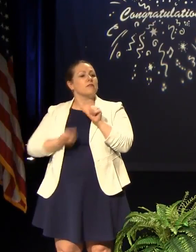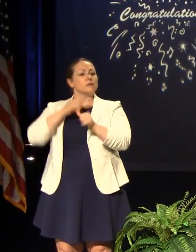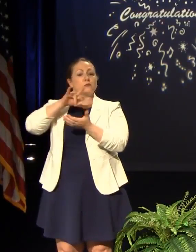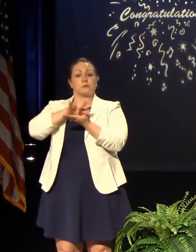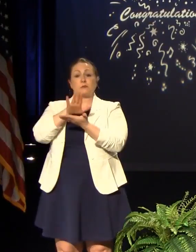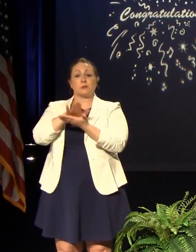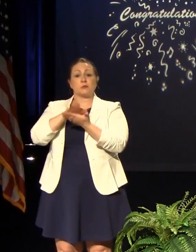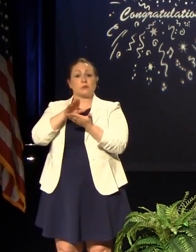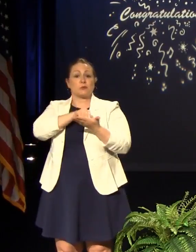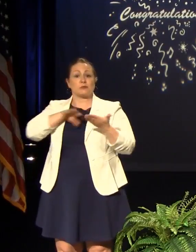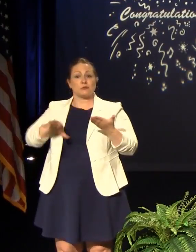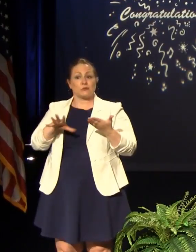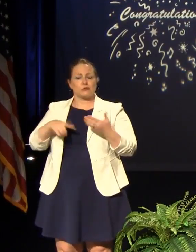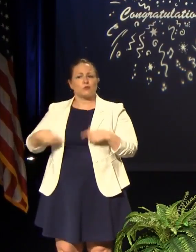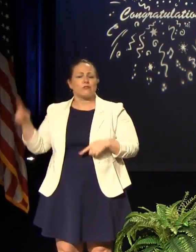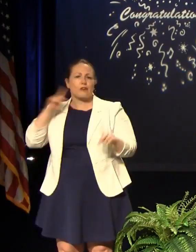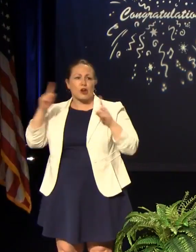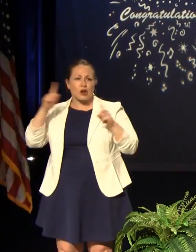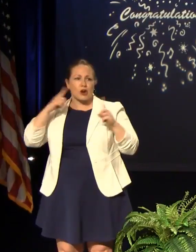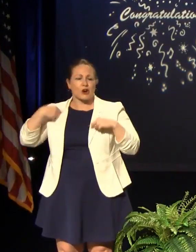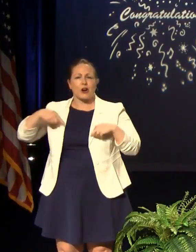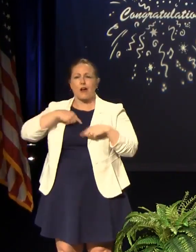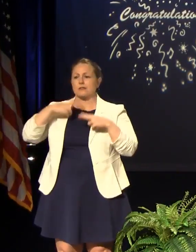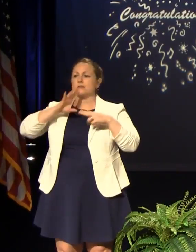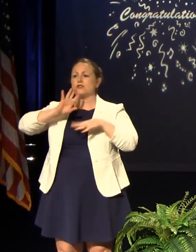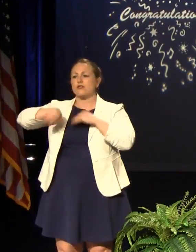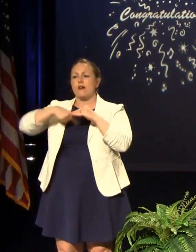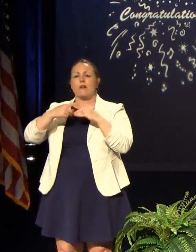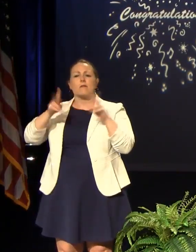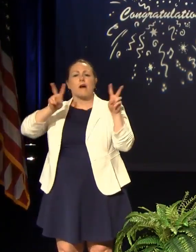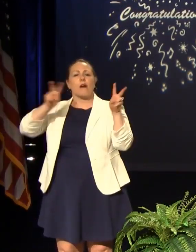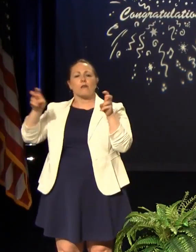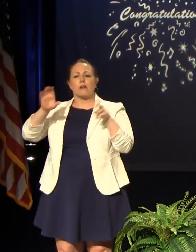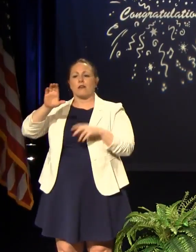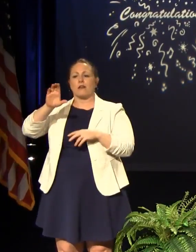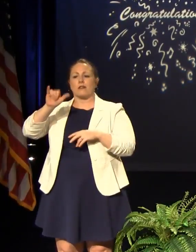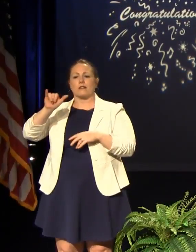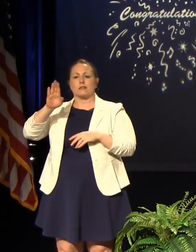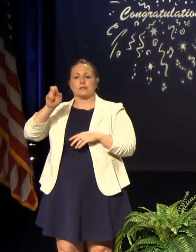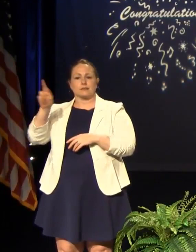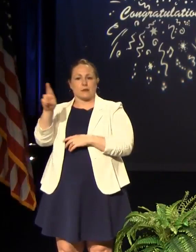us talk about the concept of cyberbullying.